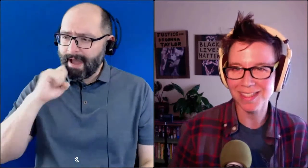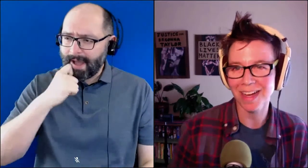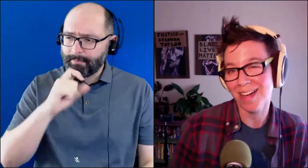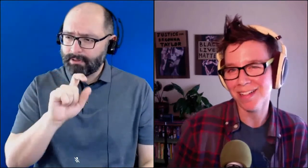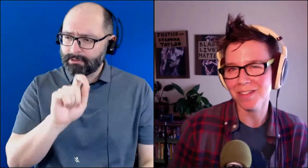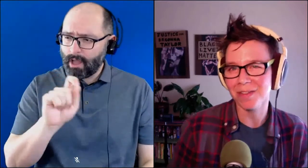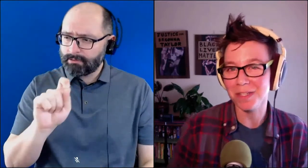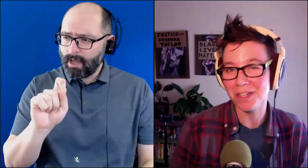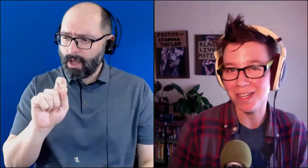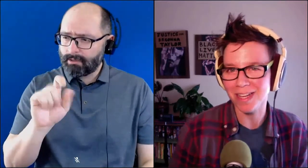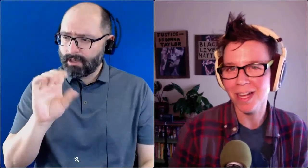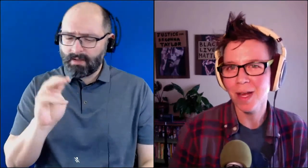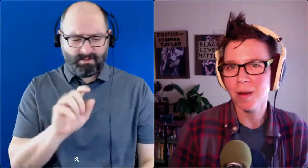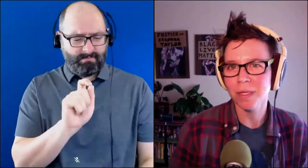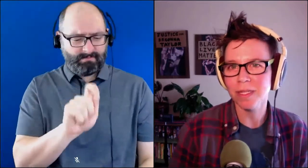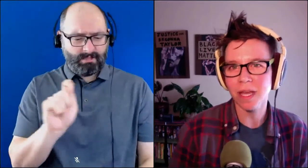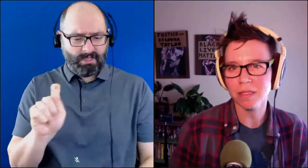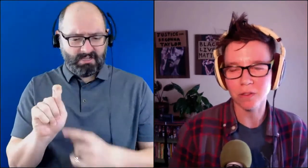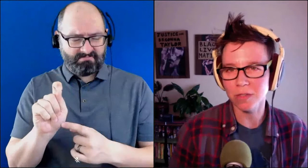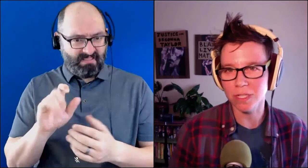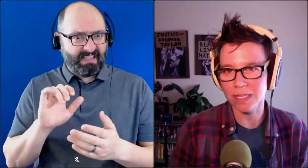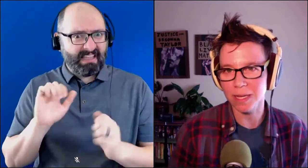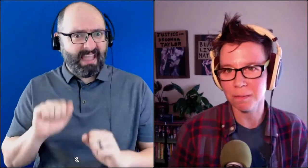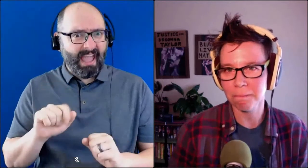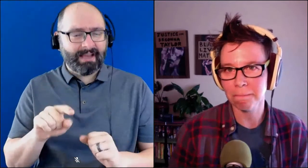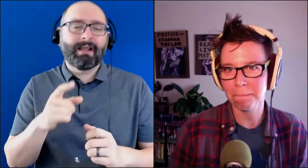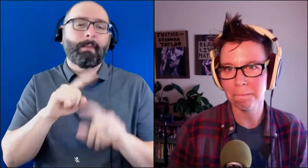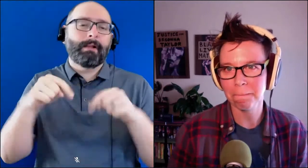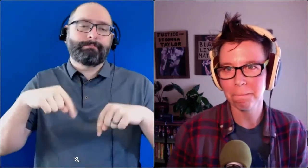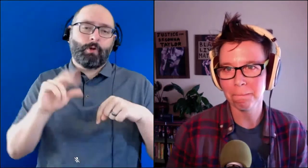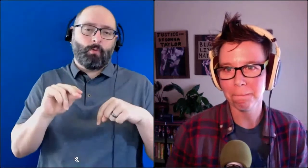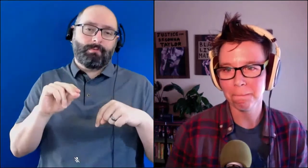dots? I don't know. I'm going to try that. But in this case, you'll never get that.